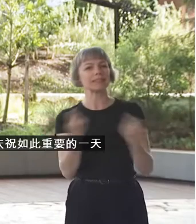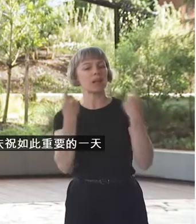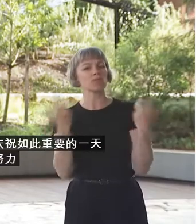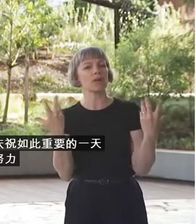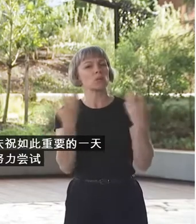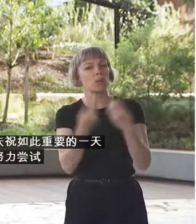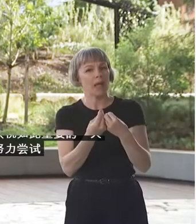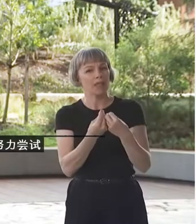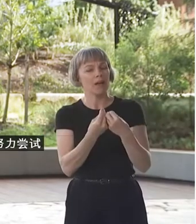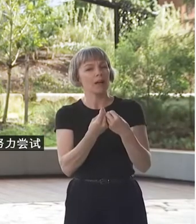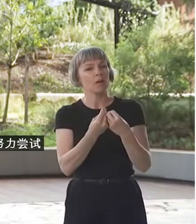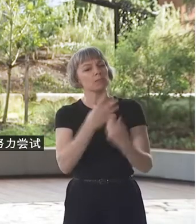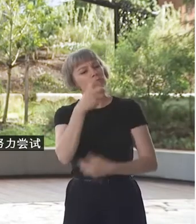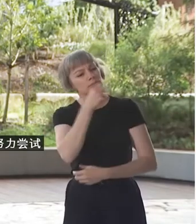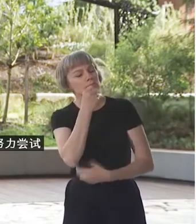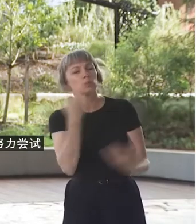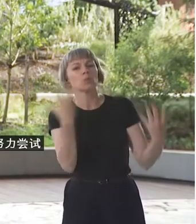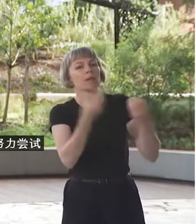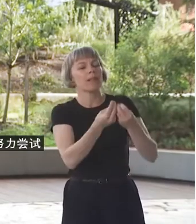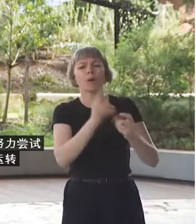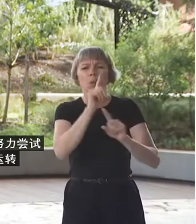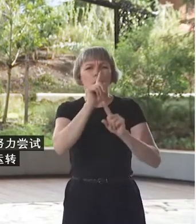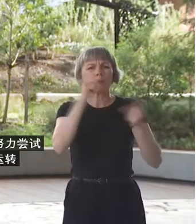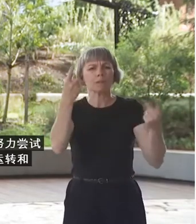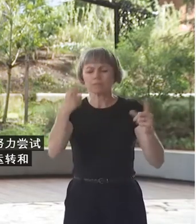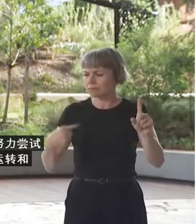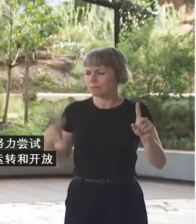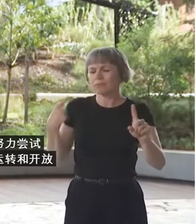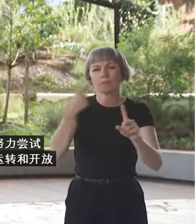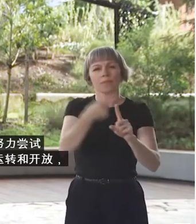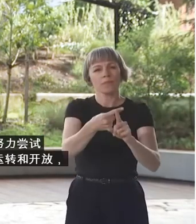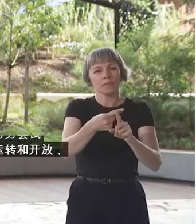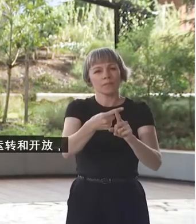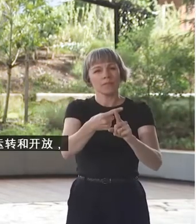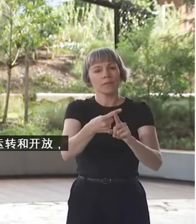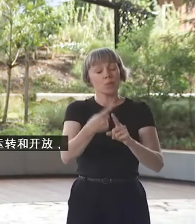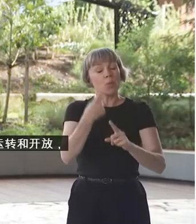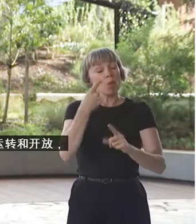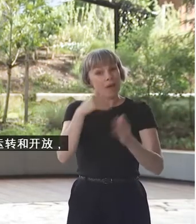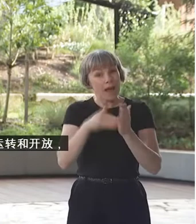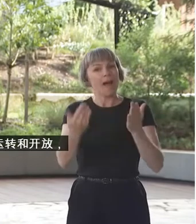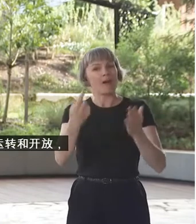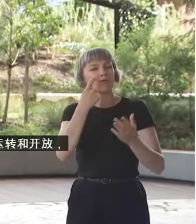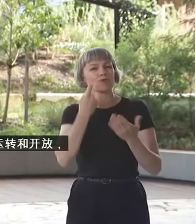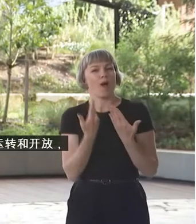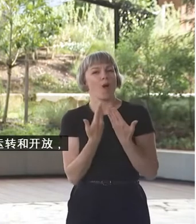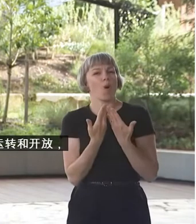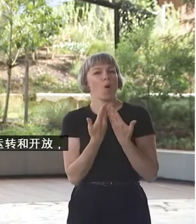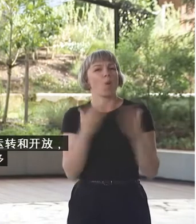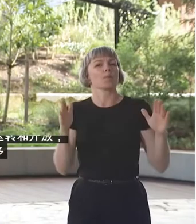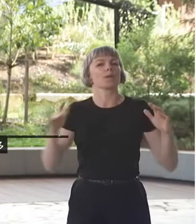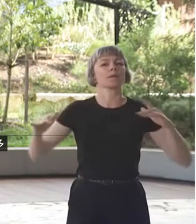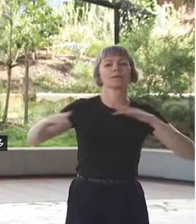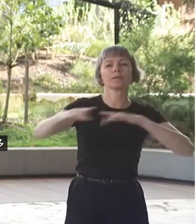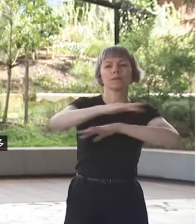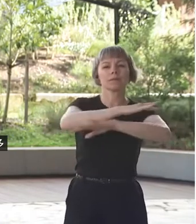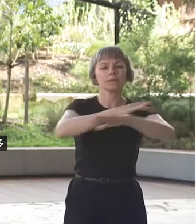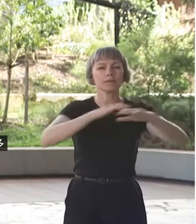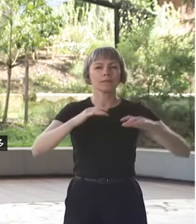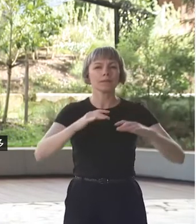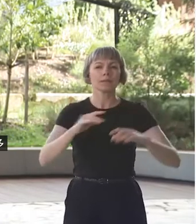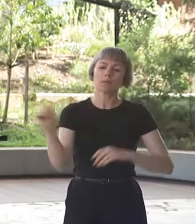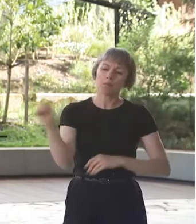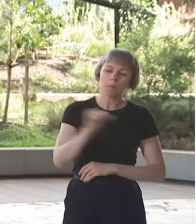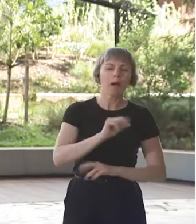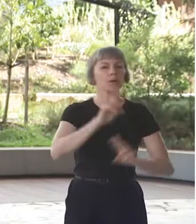done everything we can to try and have society operating and open as much as possible, to return as much of society to